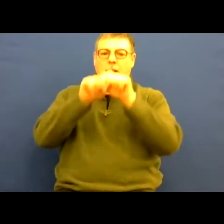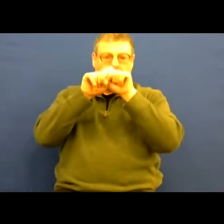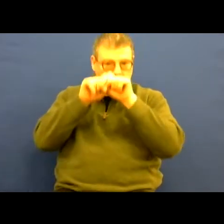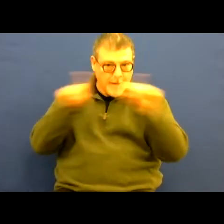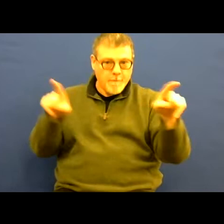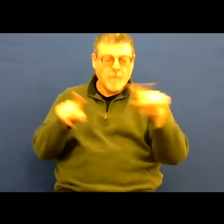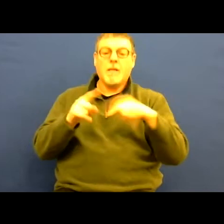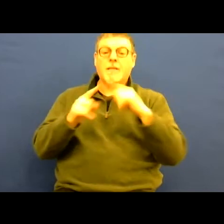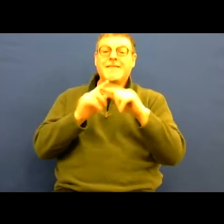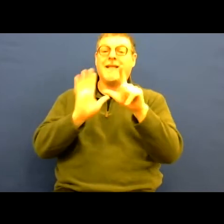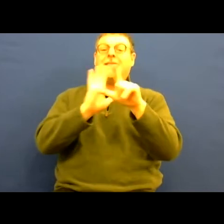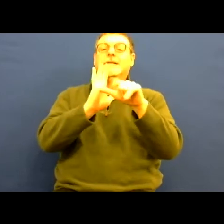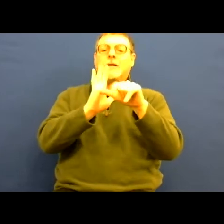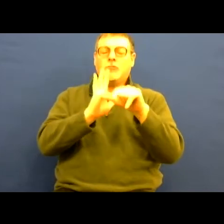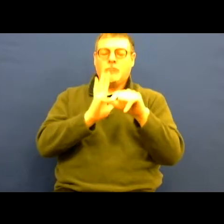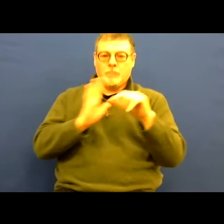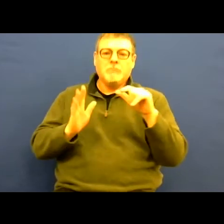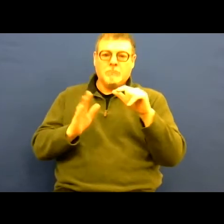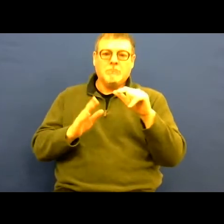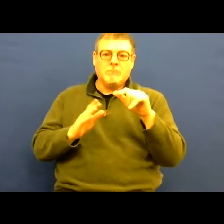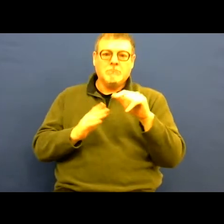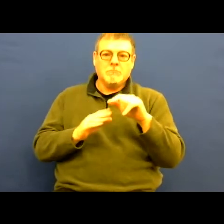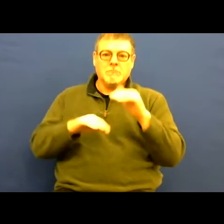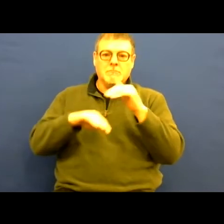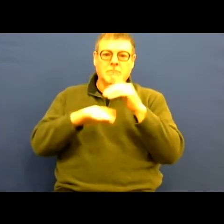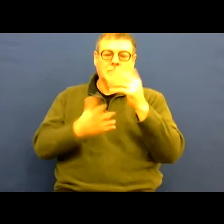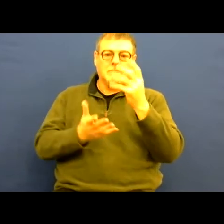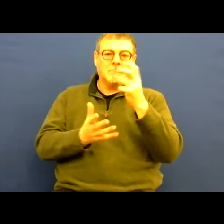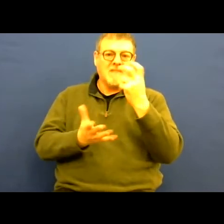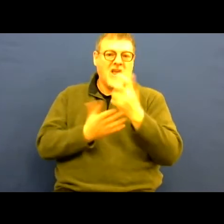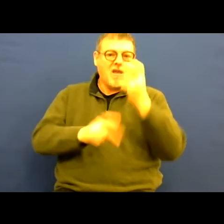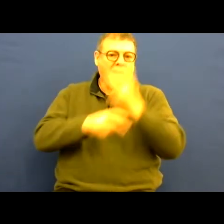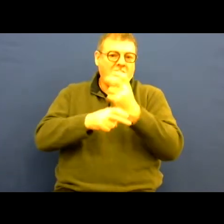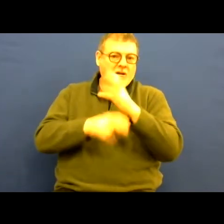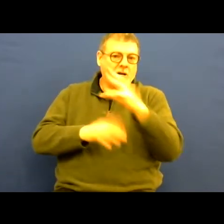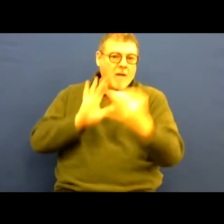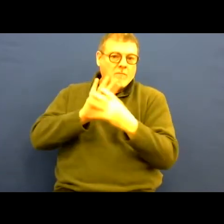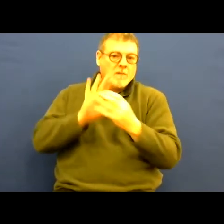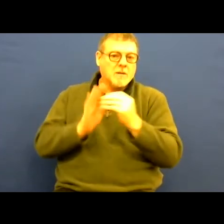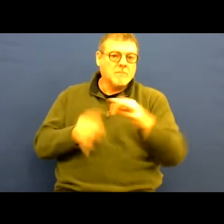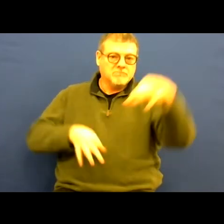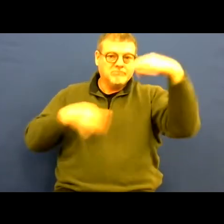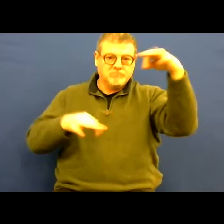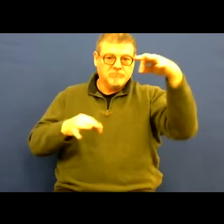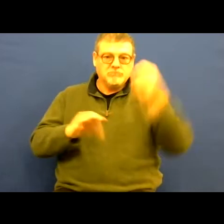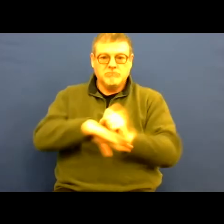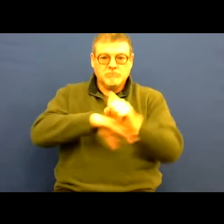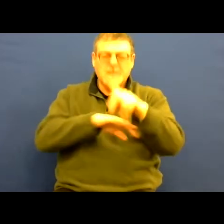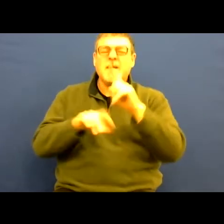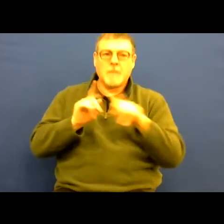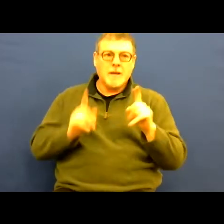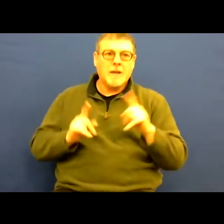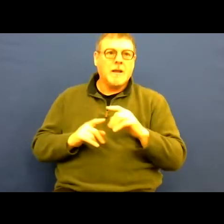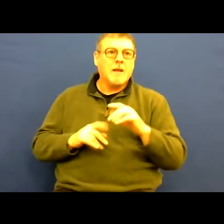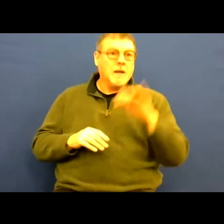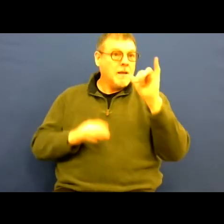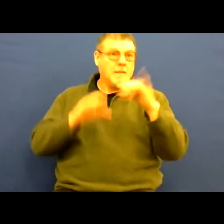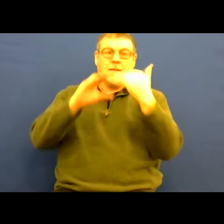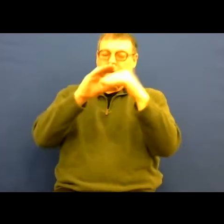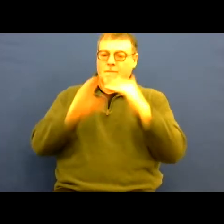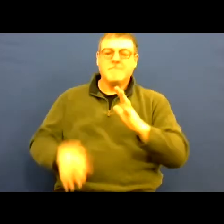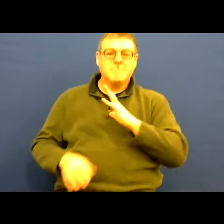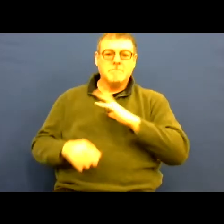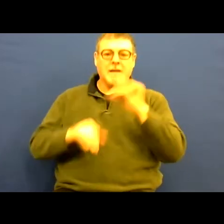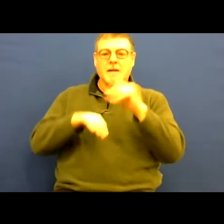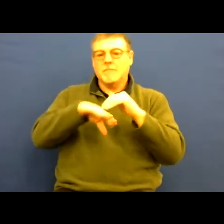later send it a hard copy, but that way you can get the electronic copy tomorrow. Yep. Like this